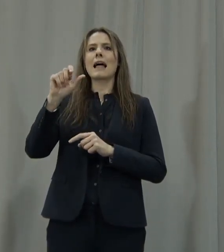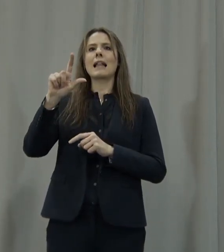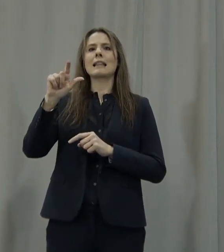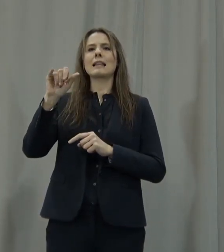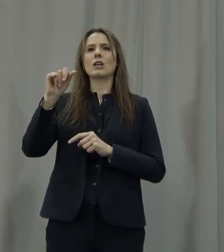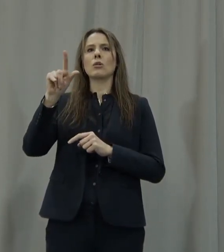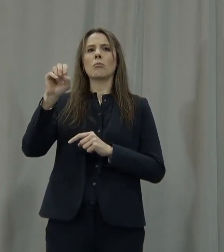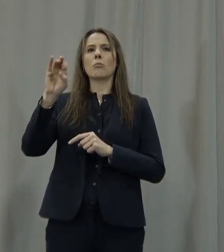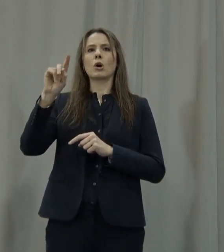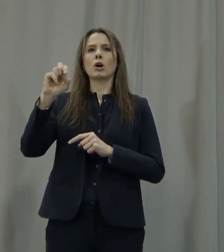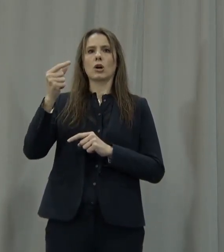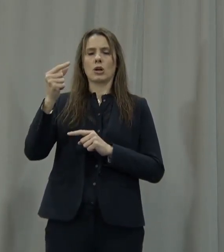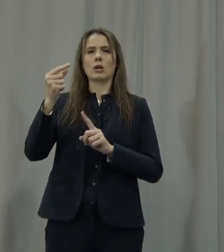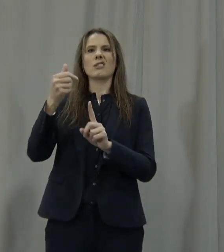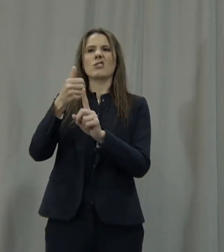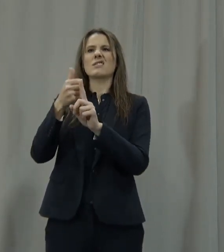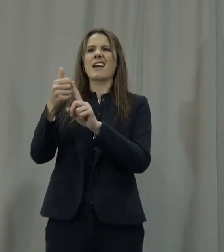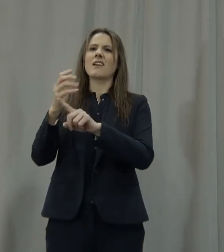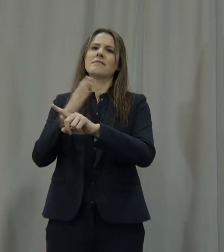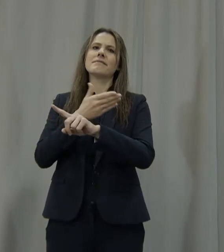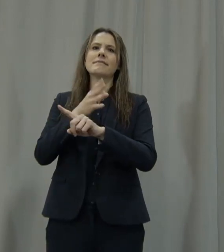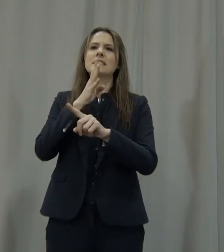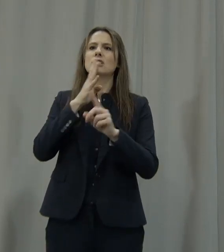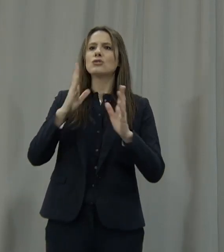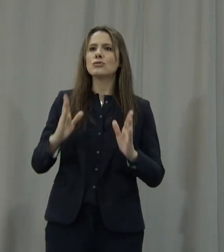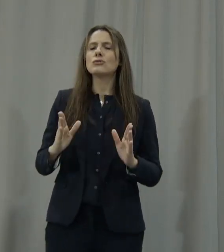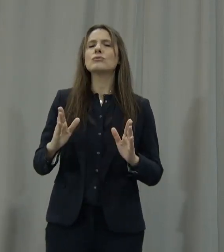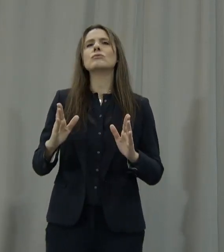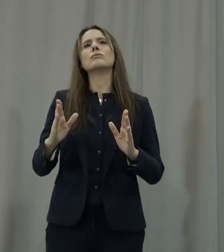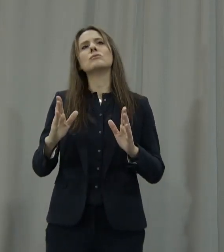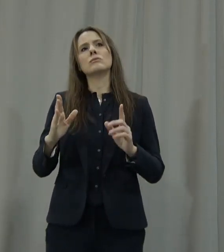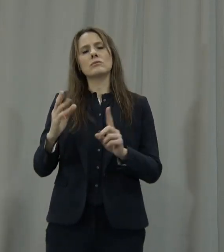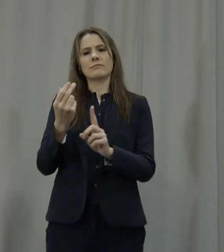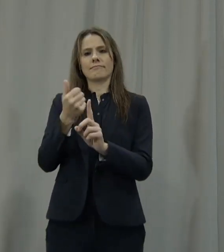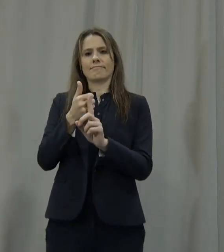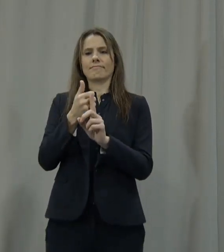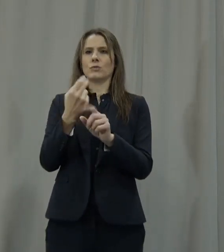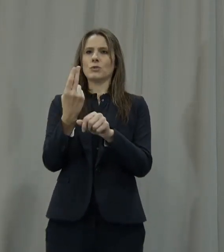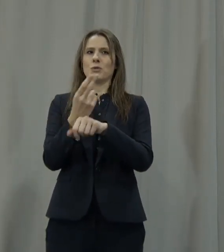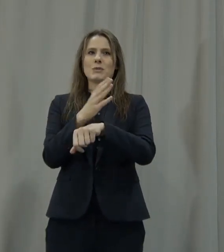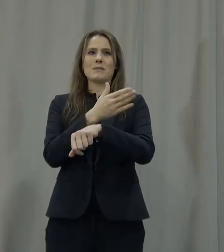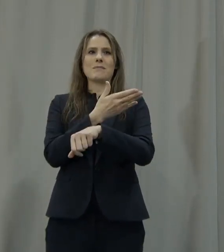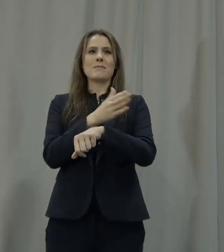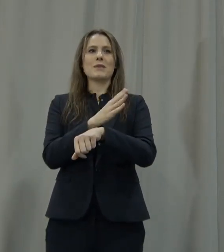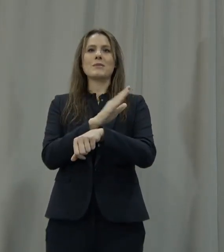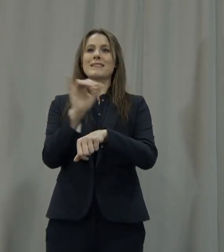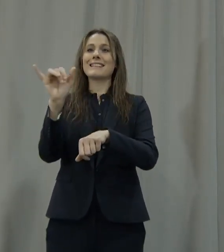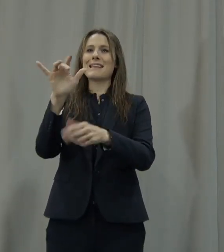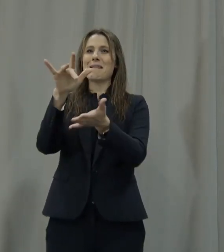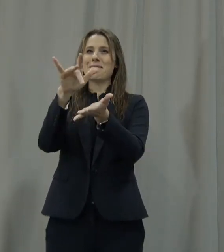contemporary singer who uses music as medicine